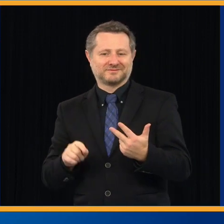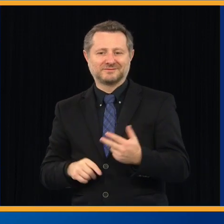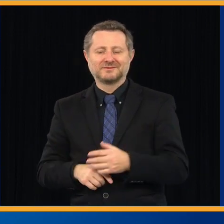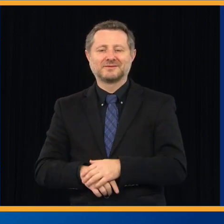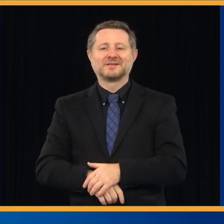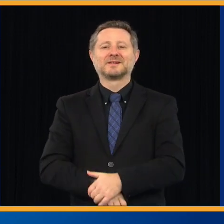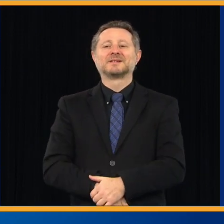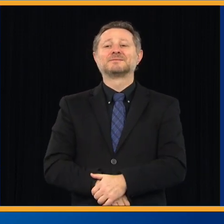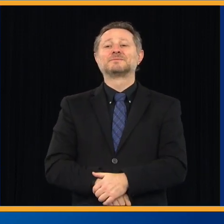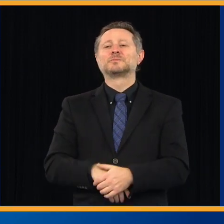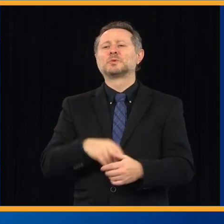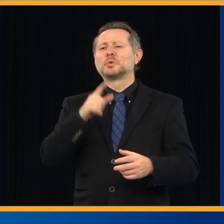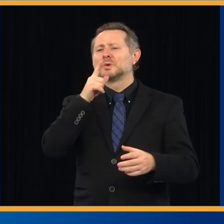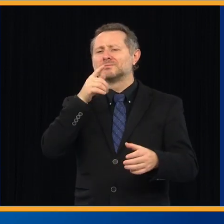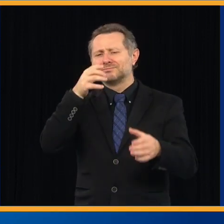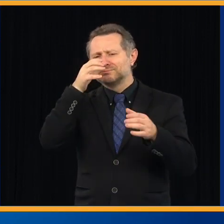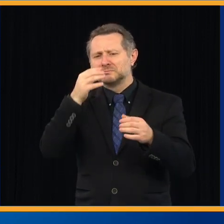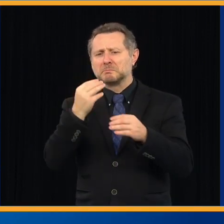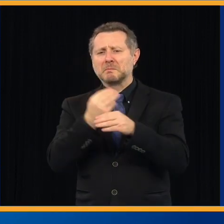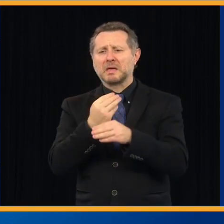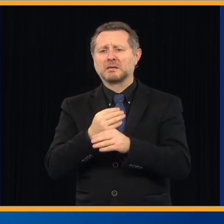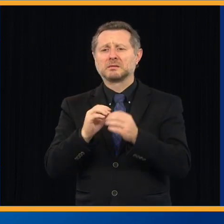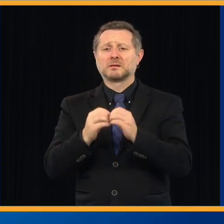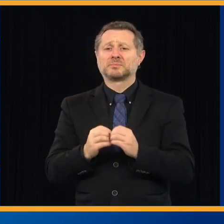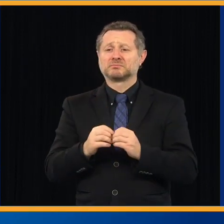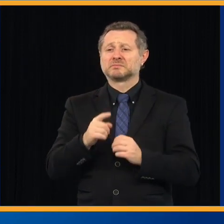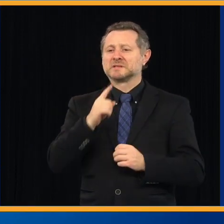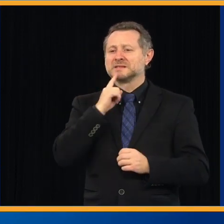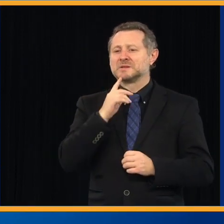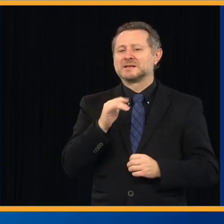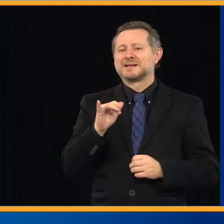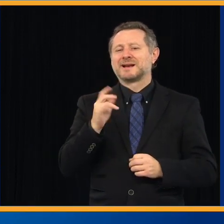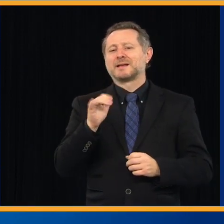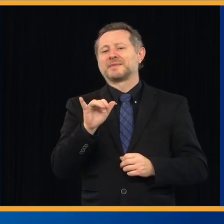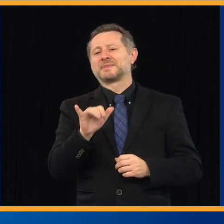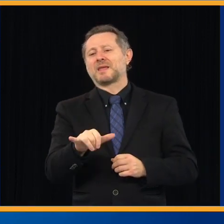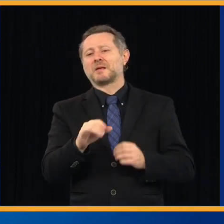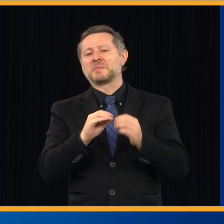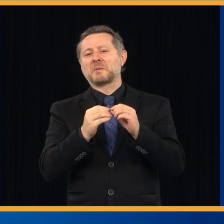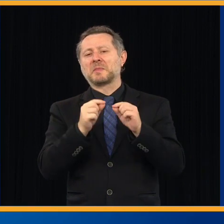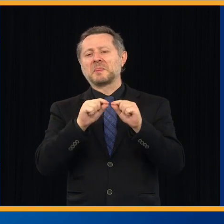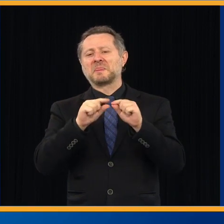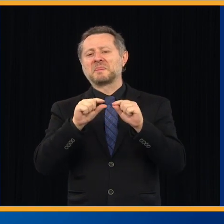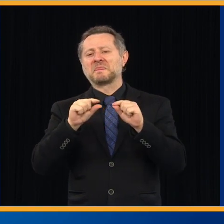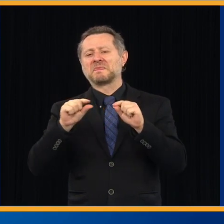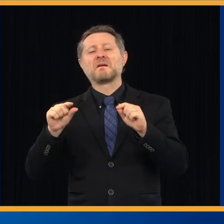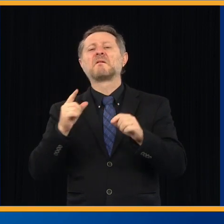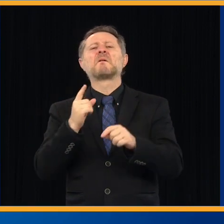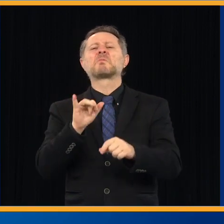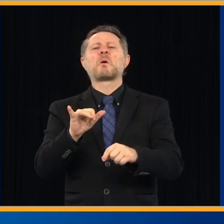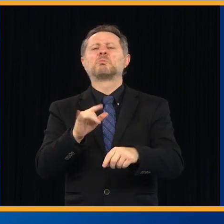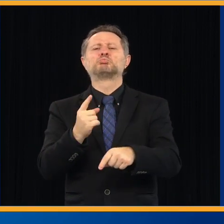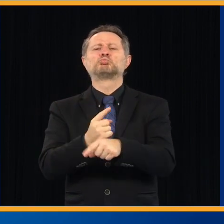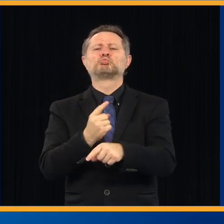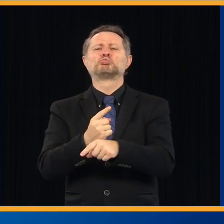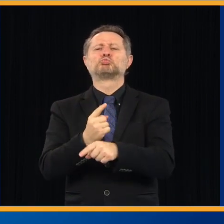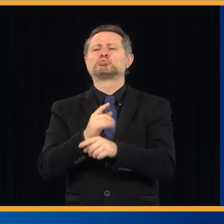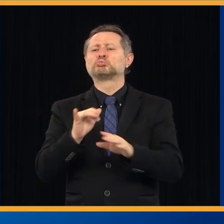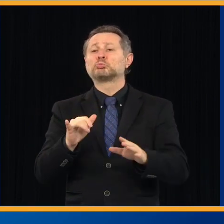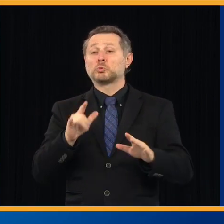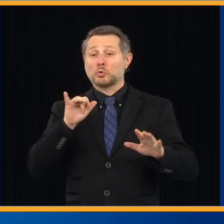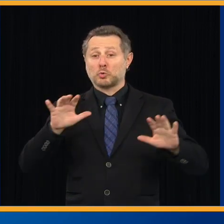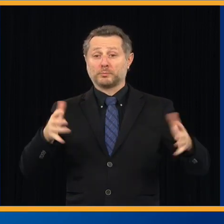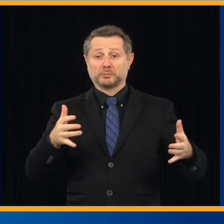will say this is all plus or minus in the margin of error, but it's a large sample. It is